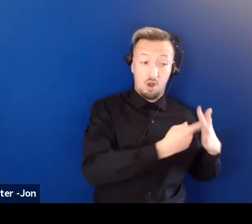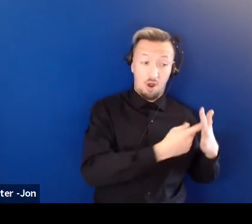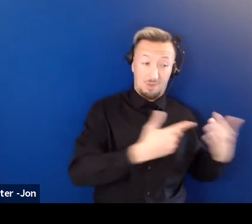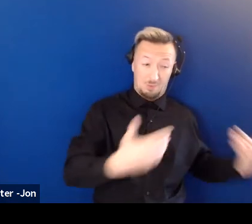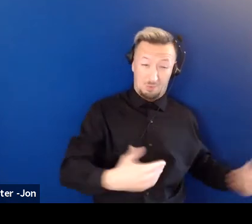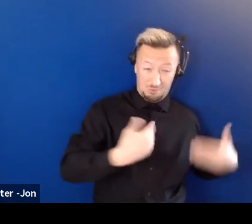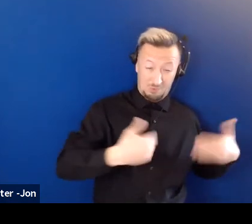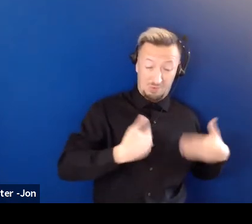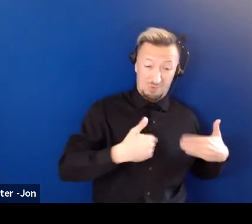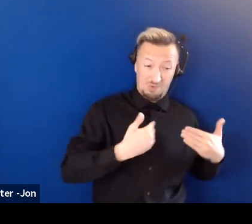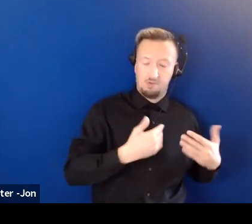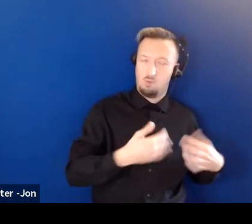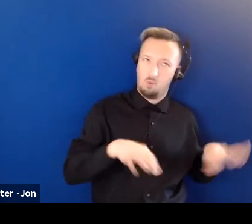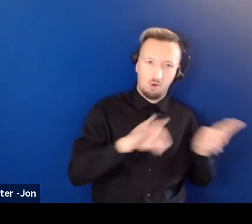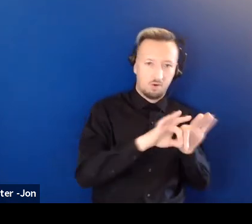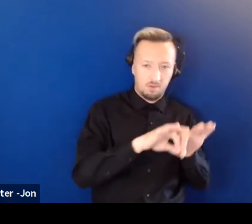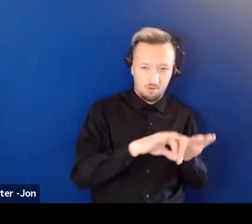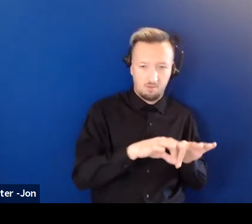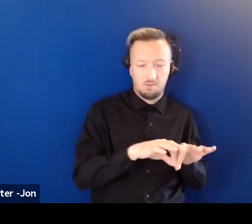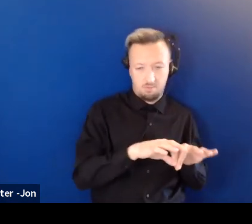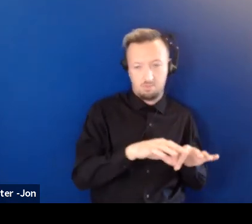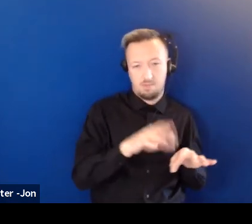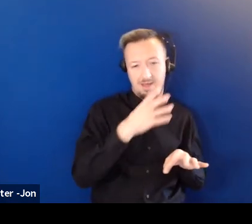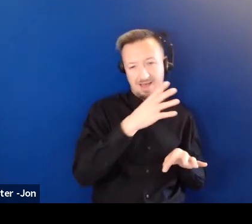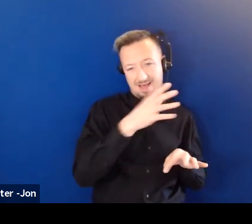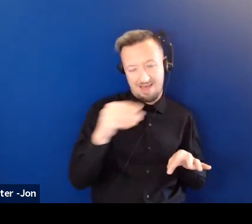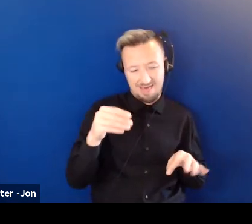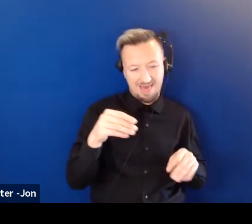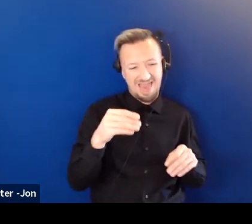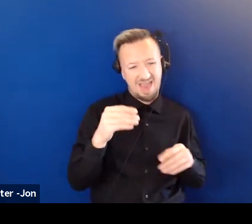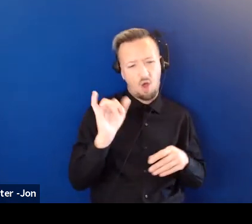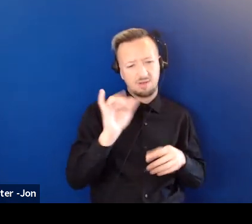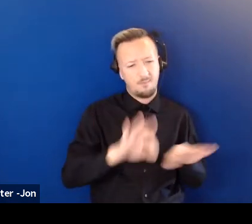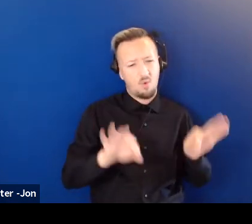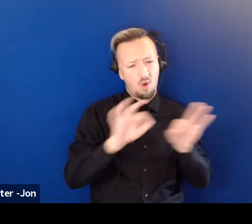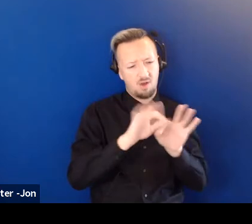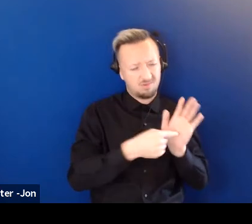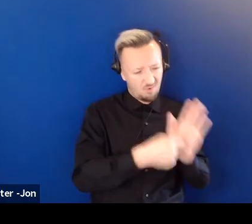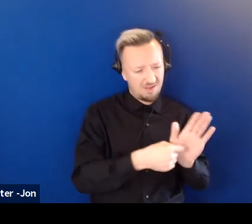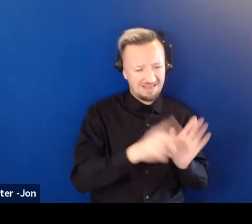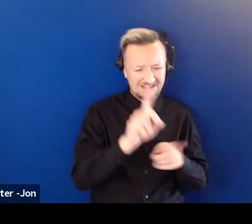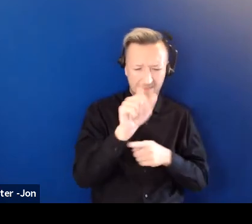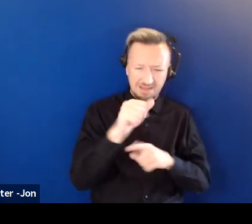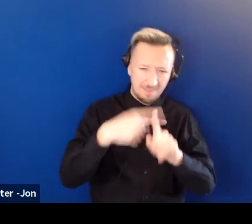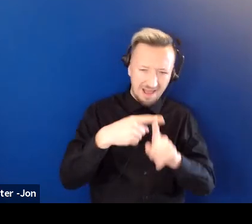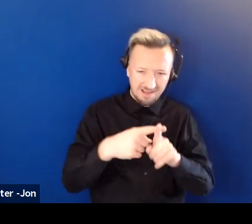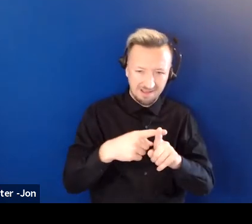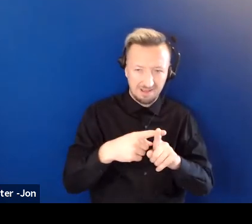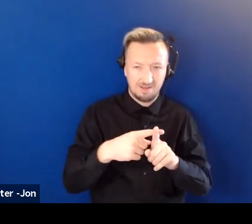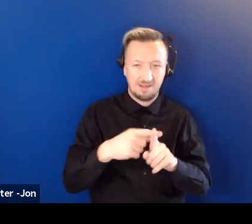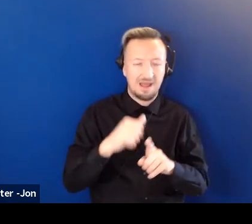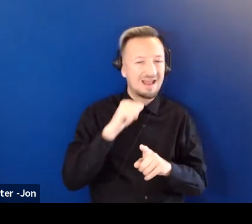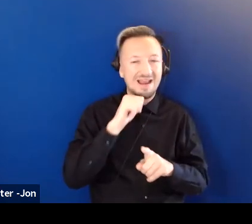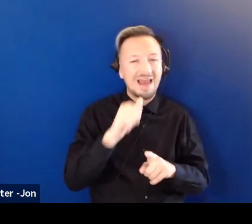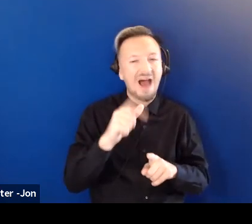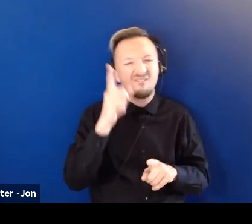is critical, and also just kind of presenting disability in a positive, and not like a false theory positive, but